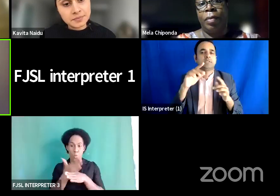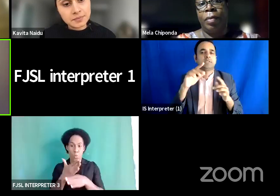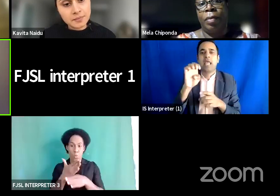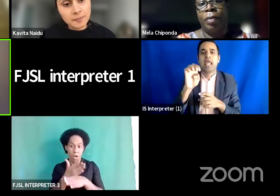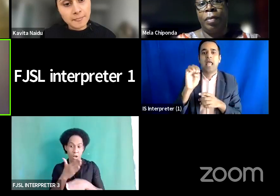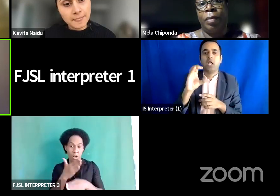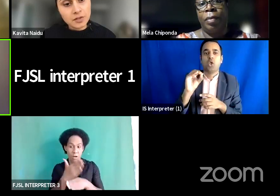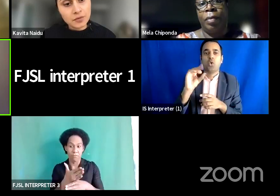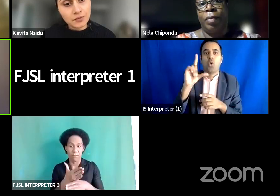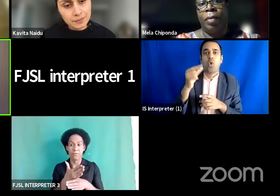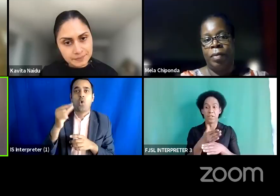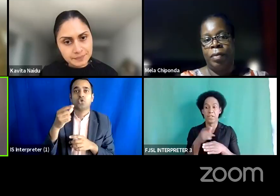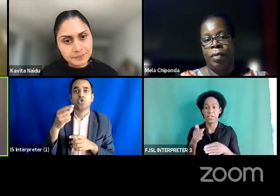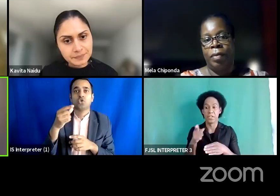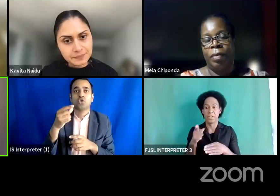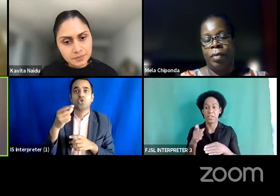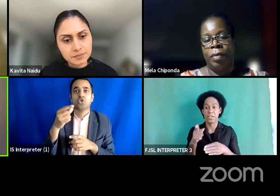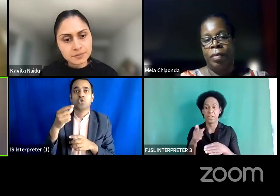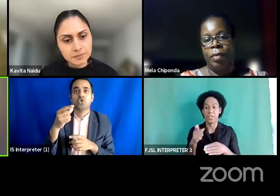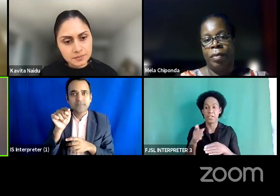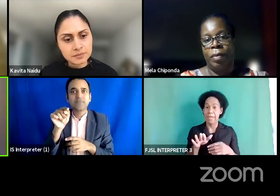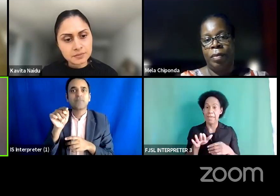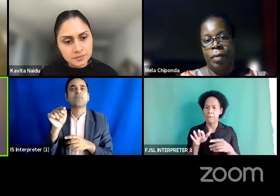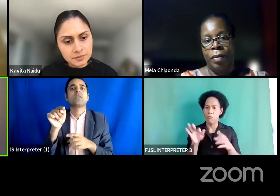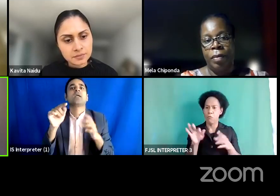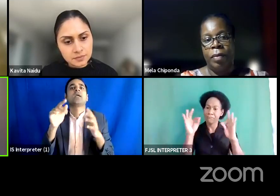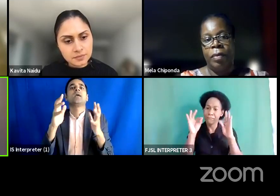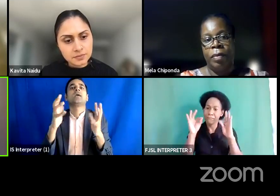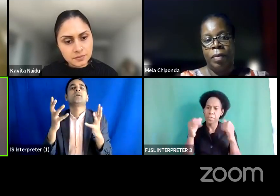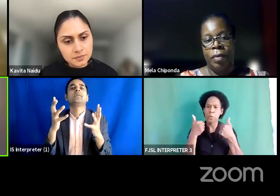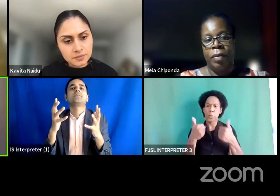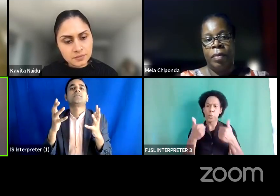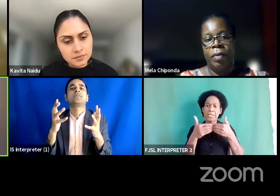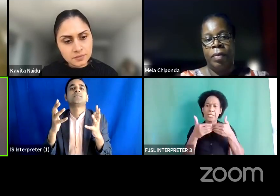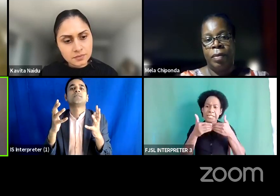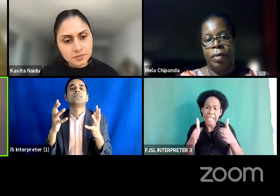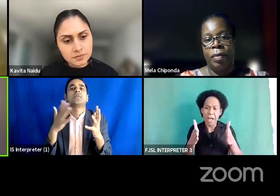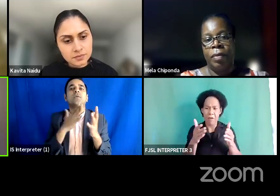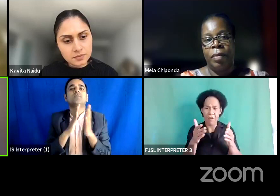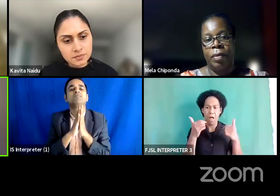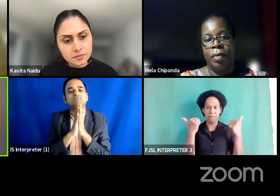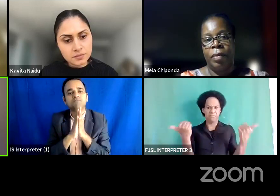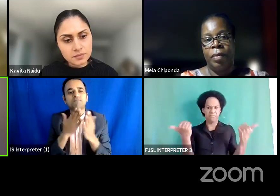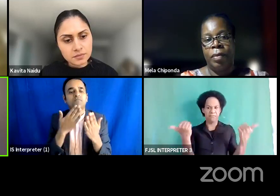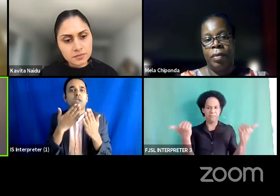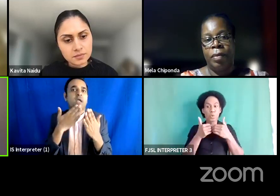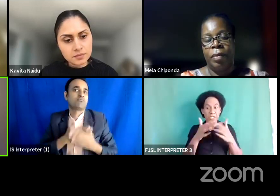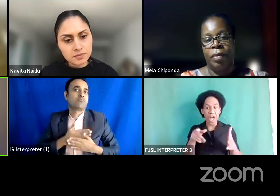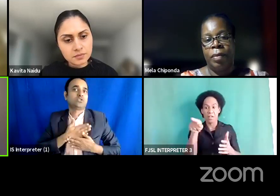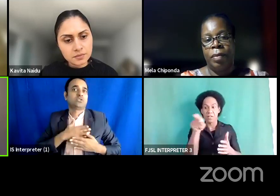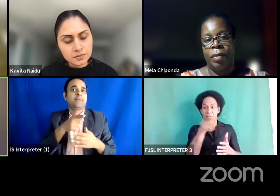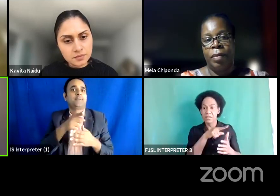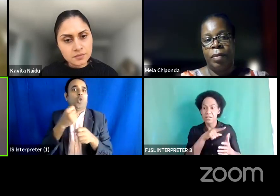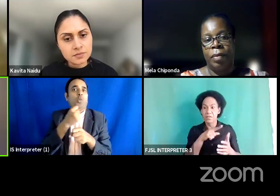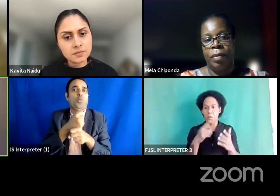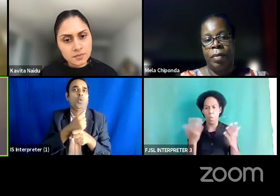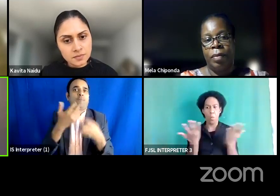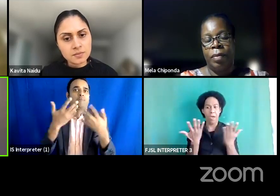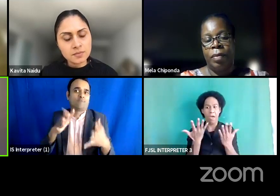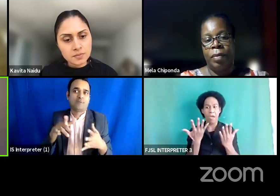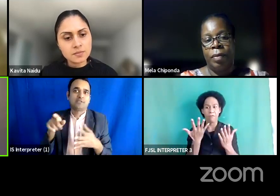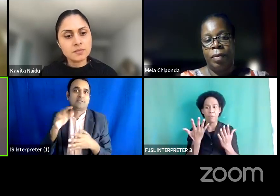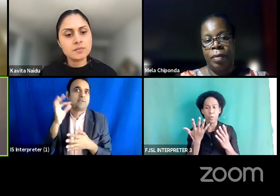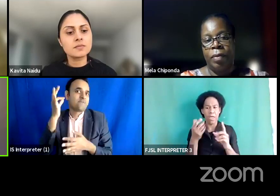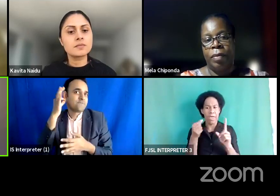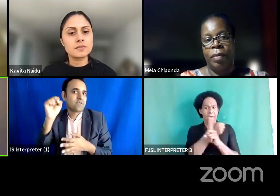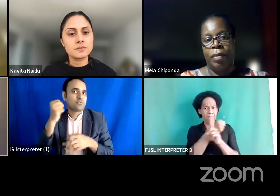place for a lot of people, a lot of us to start, where they articulate a set of 10 advocacy messages for the US